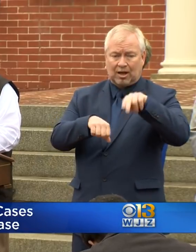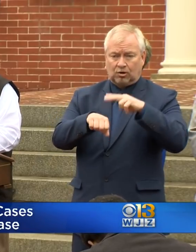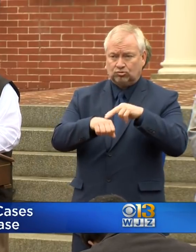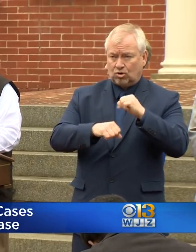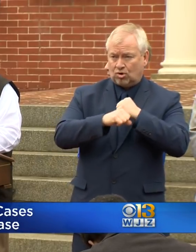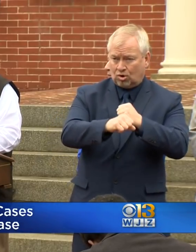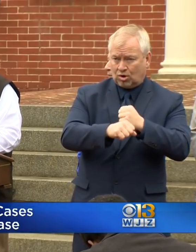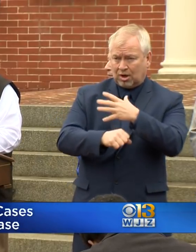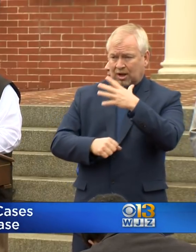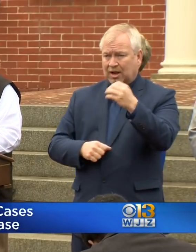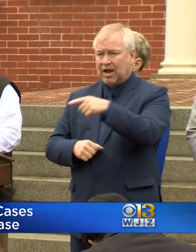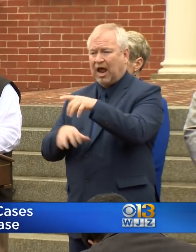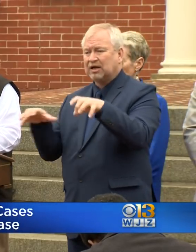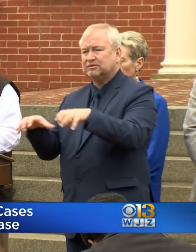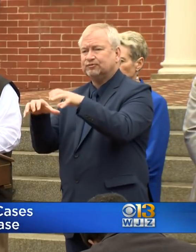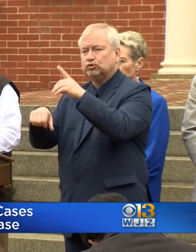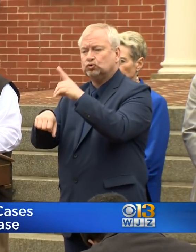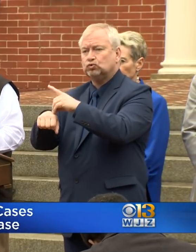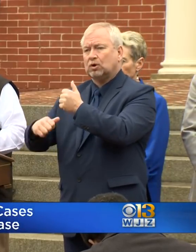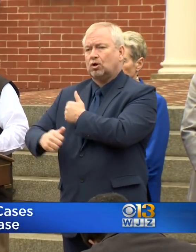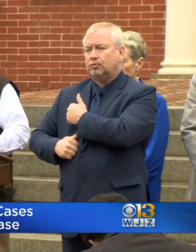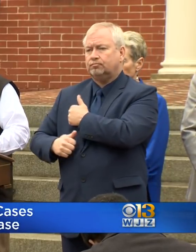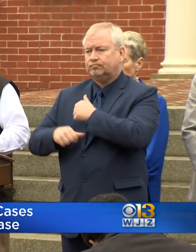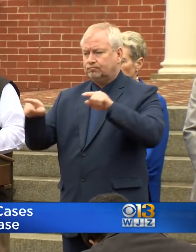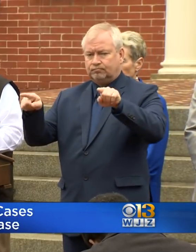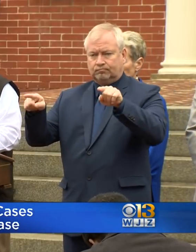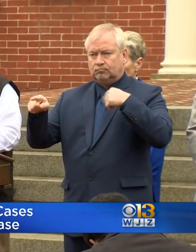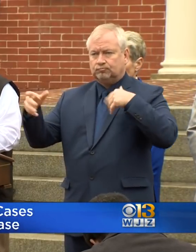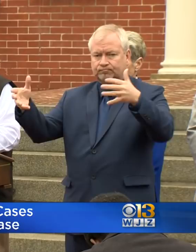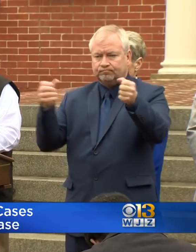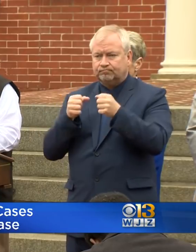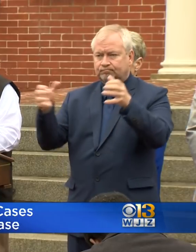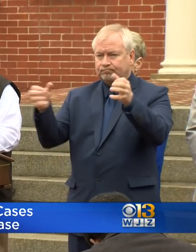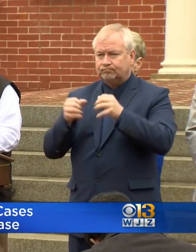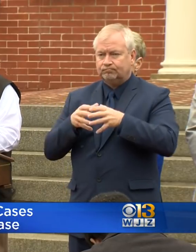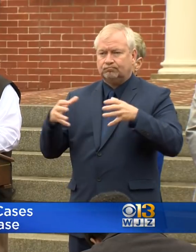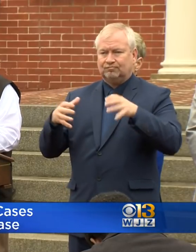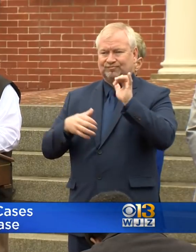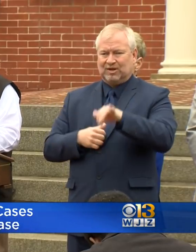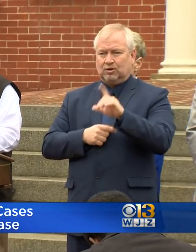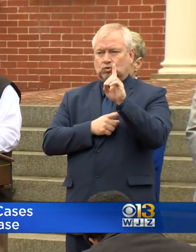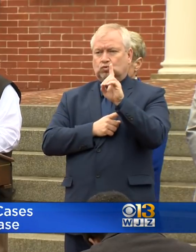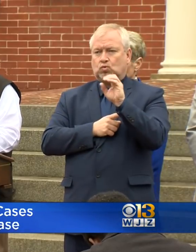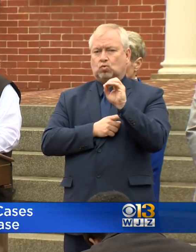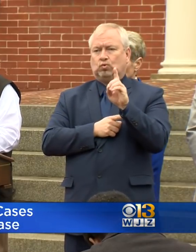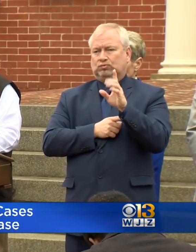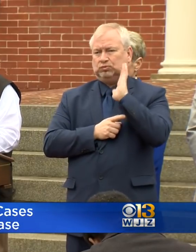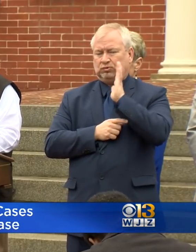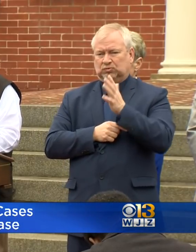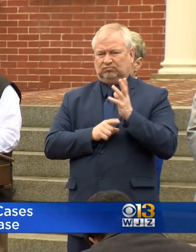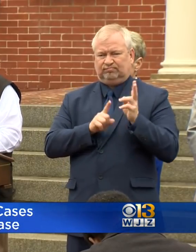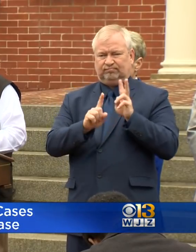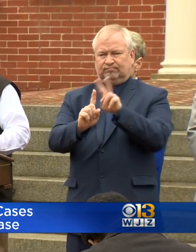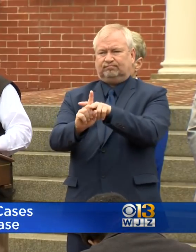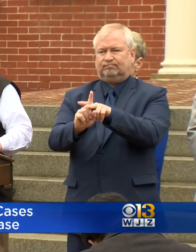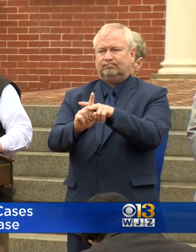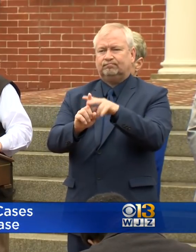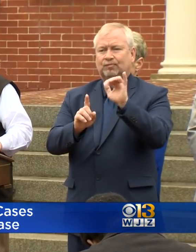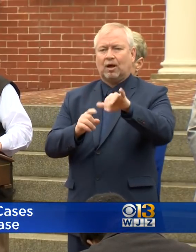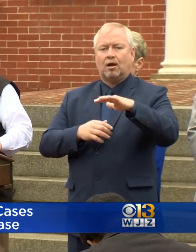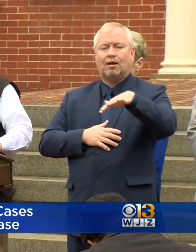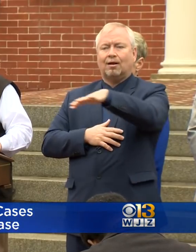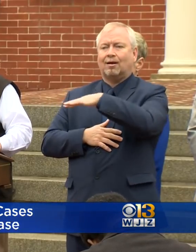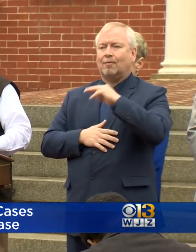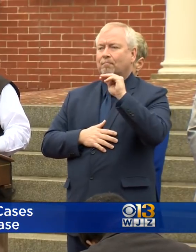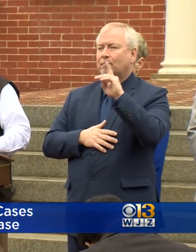active duty military that the Department of Defense will soon assign to our state.